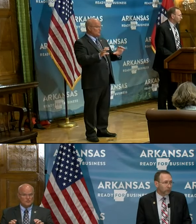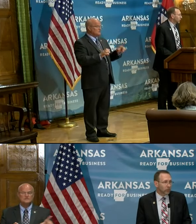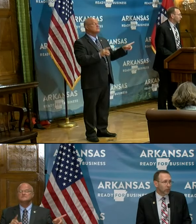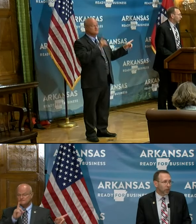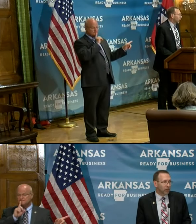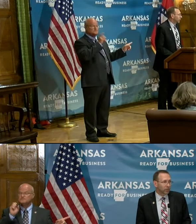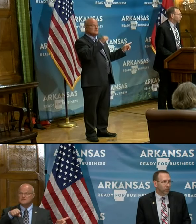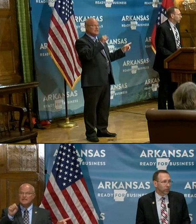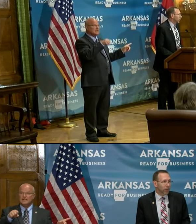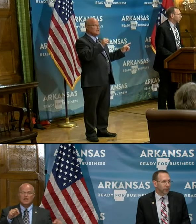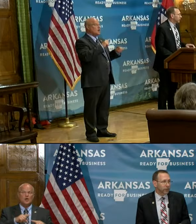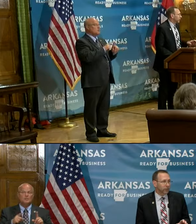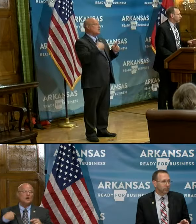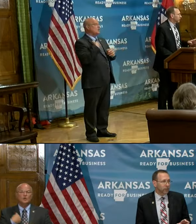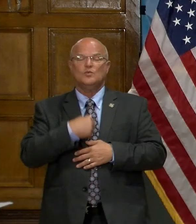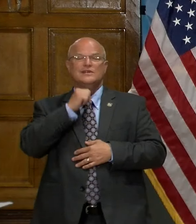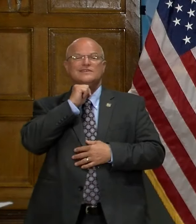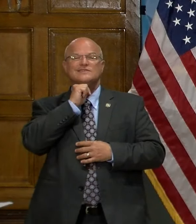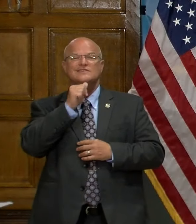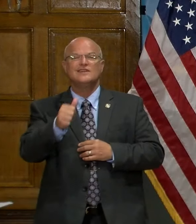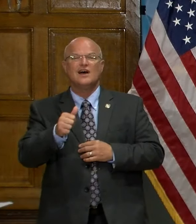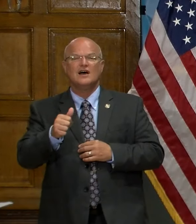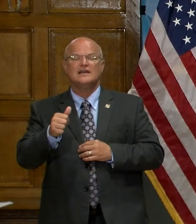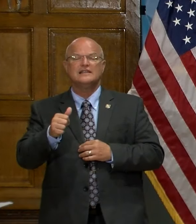We are, but we're not.